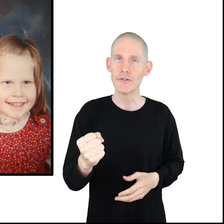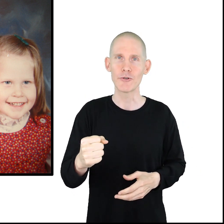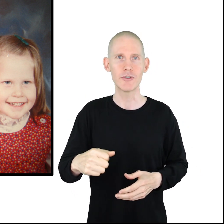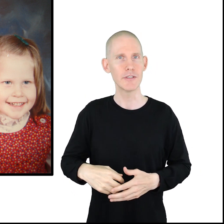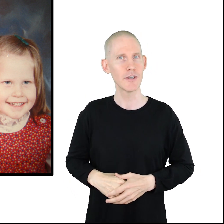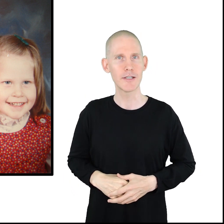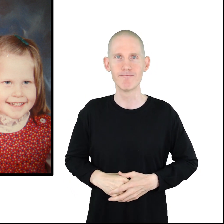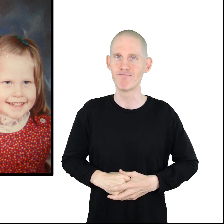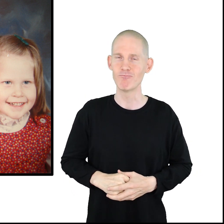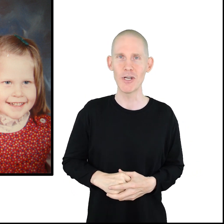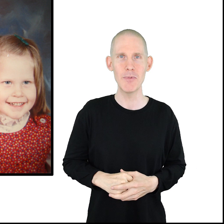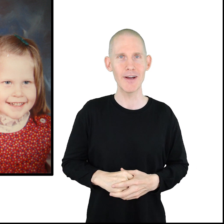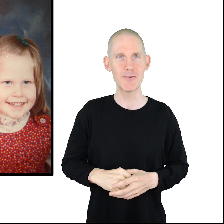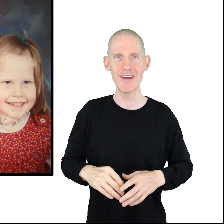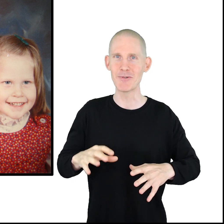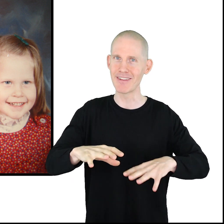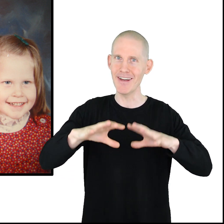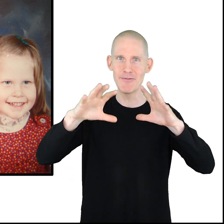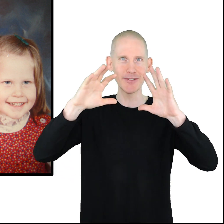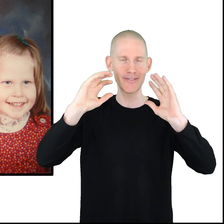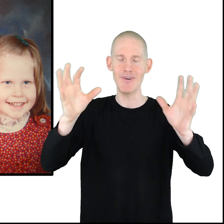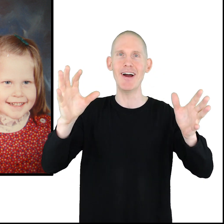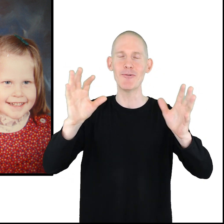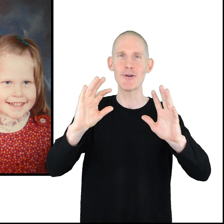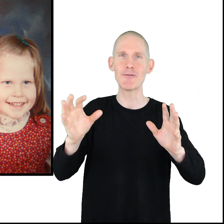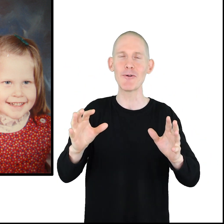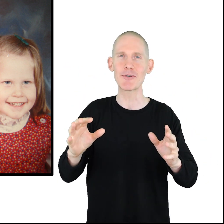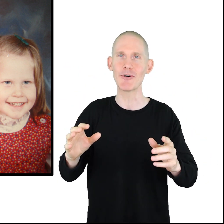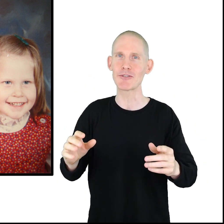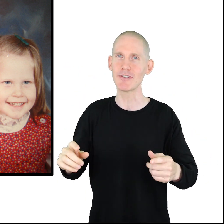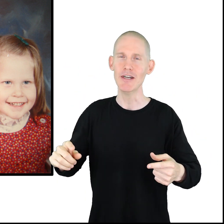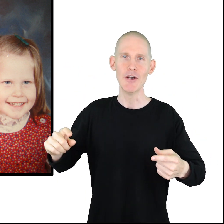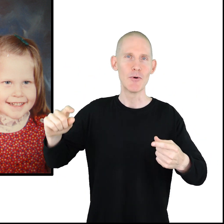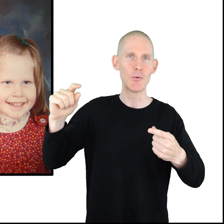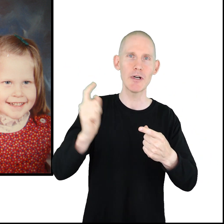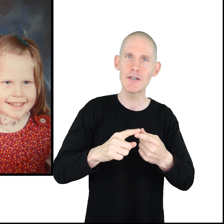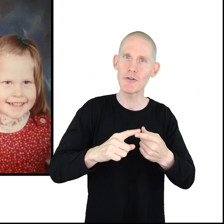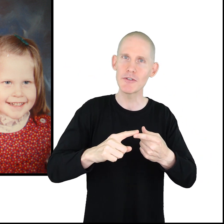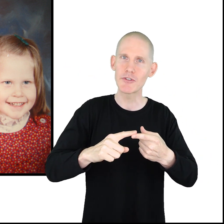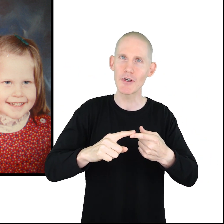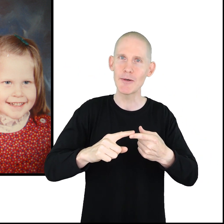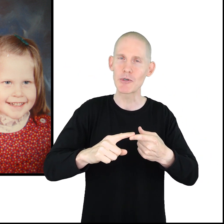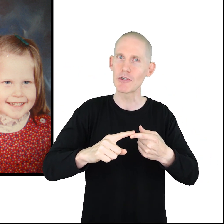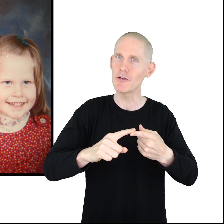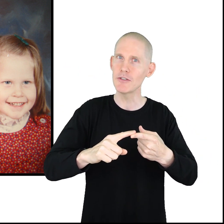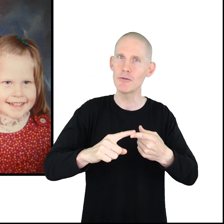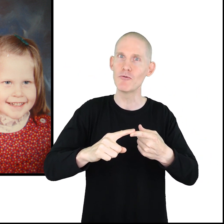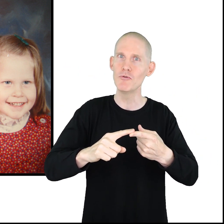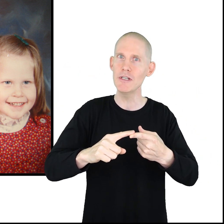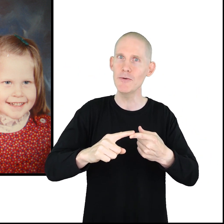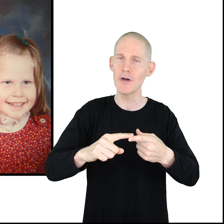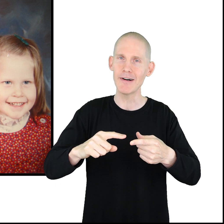So she's like, way back when, when life was, wow, what a roller coaster. We're going to learn to sign. We're going to learn to do it really well.